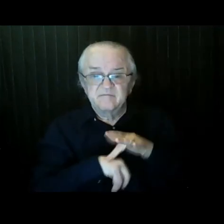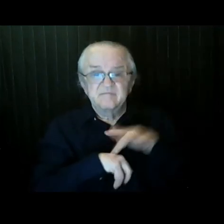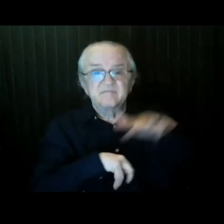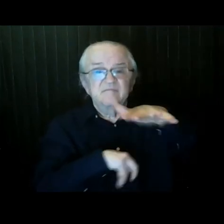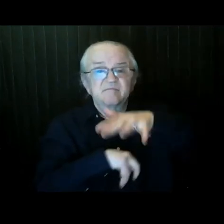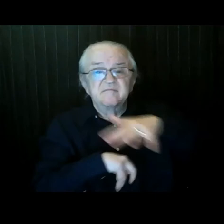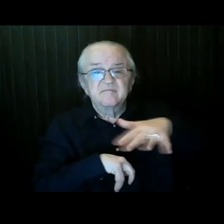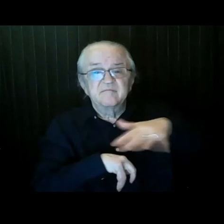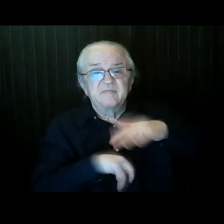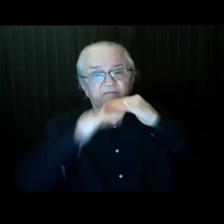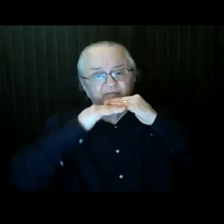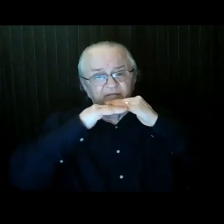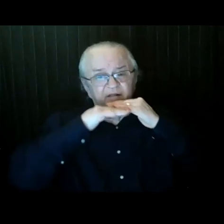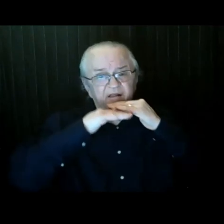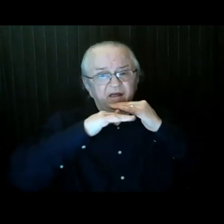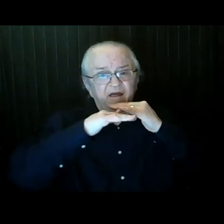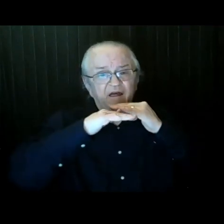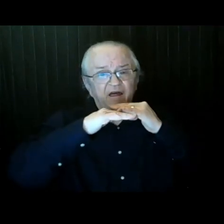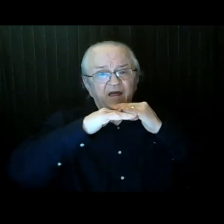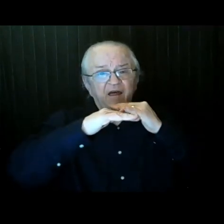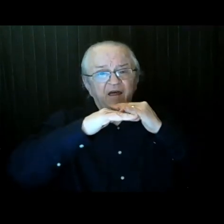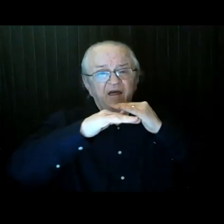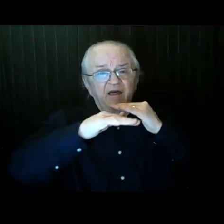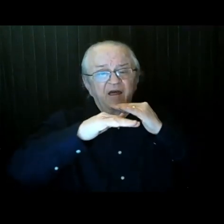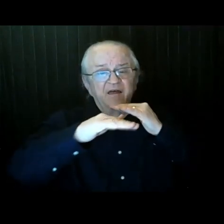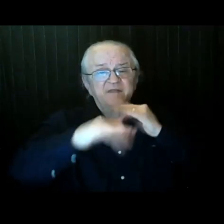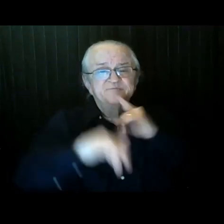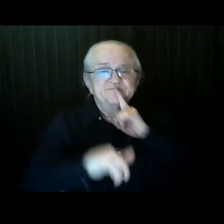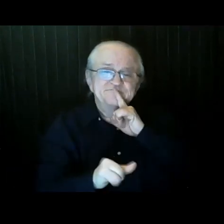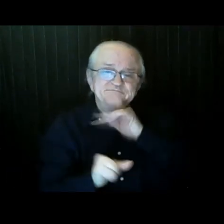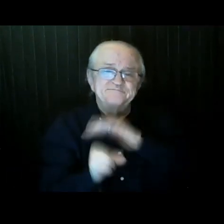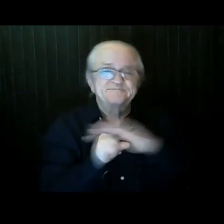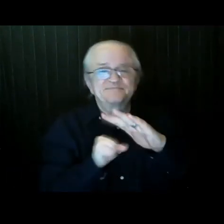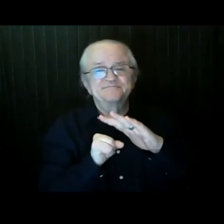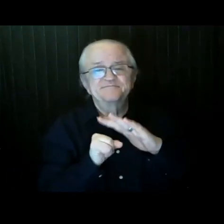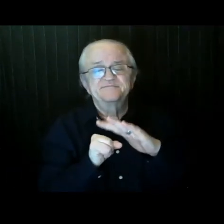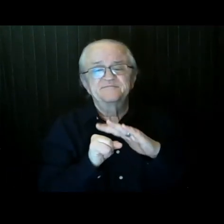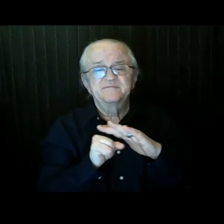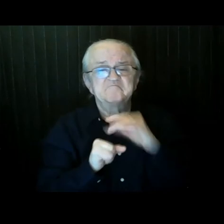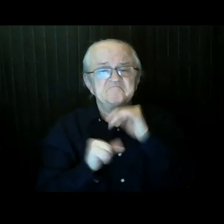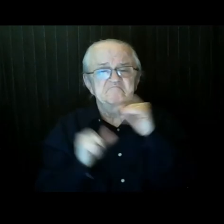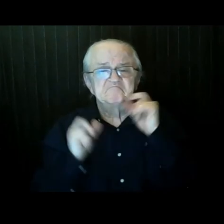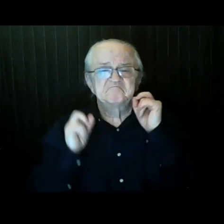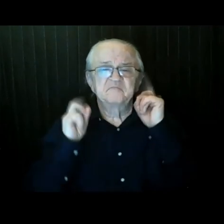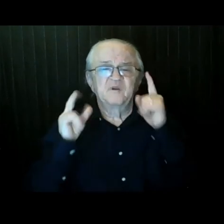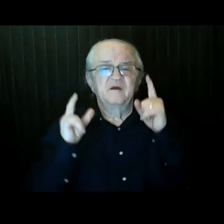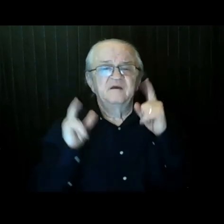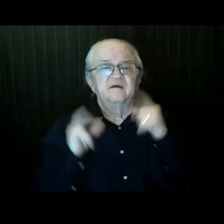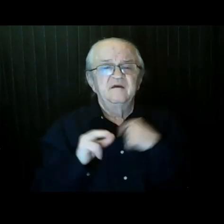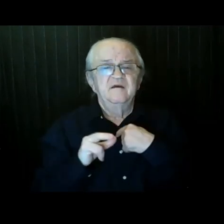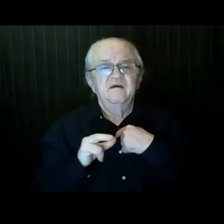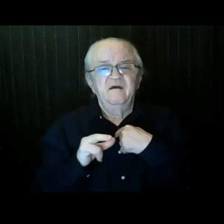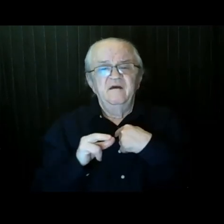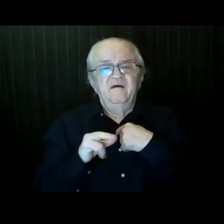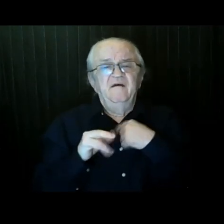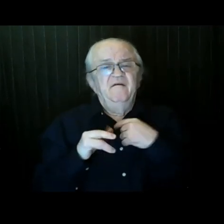how flat it is. How sort of bland it is. And so I was not really surprised. I've been out to